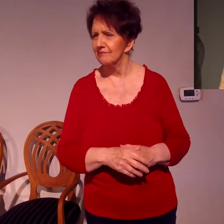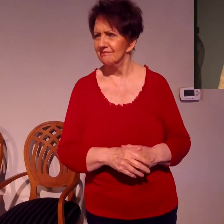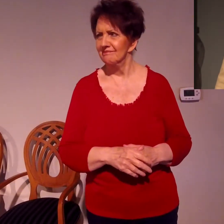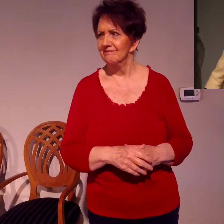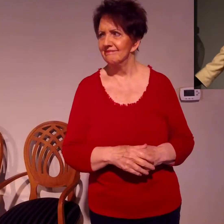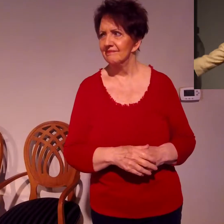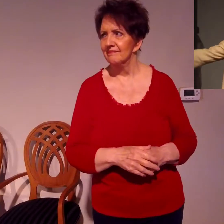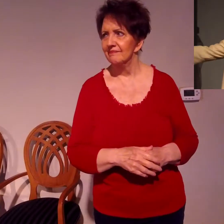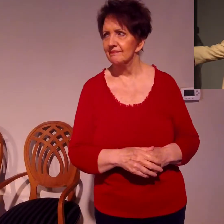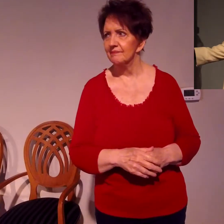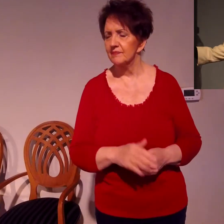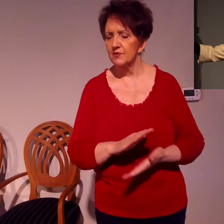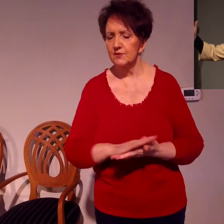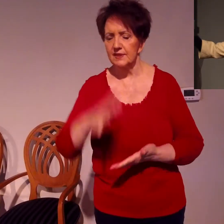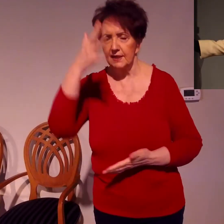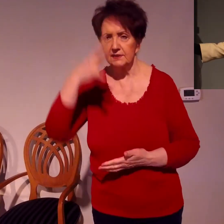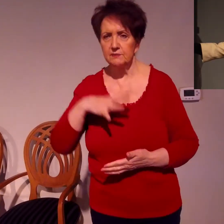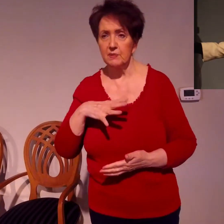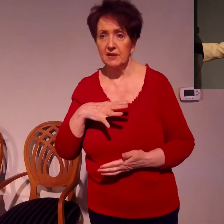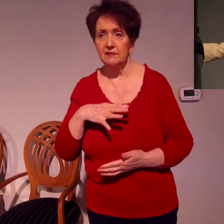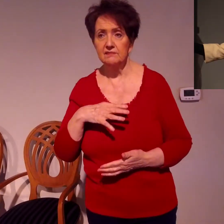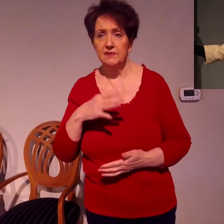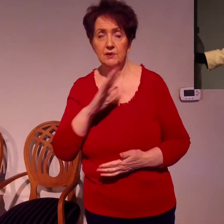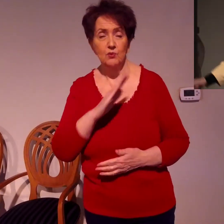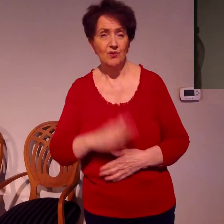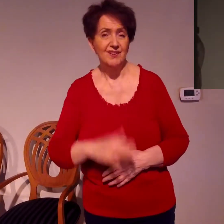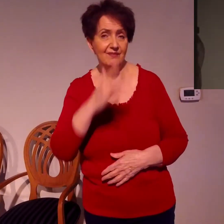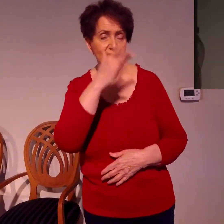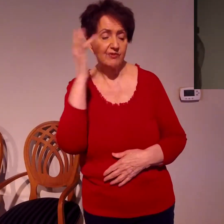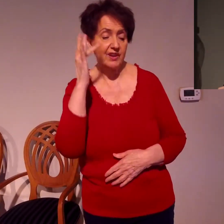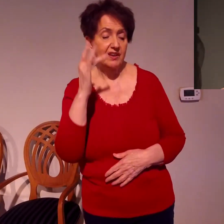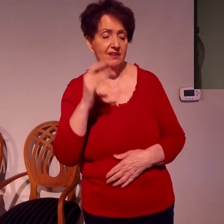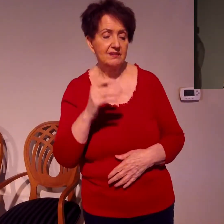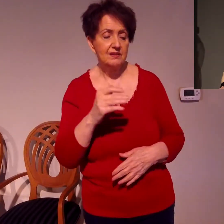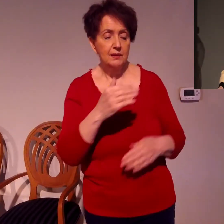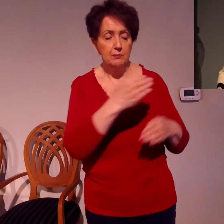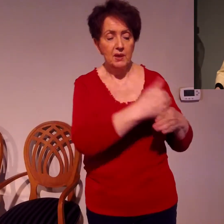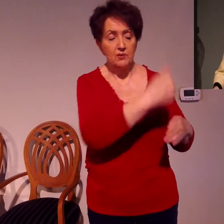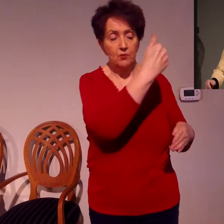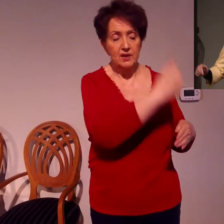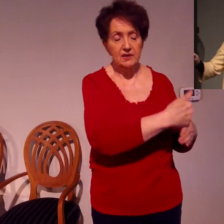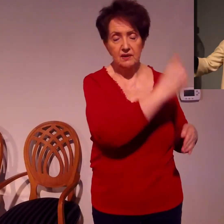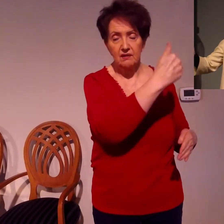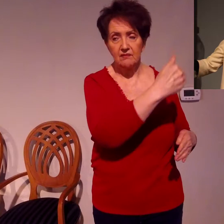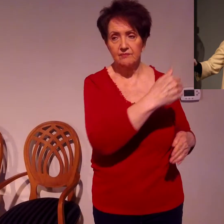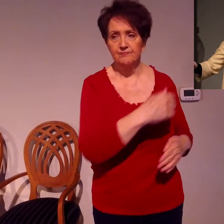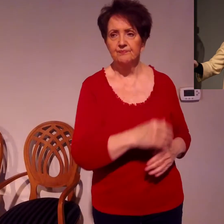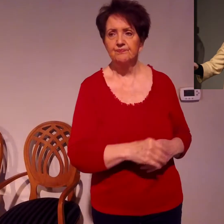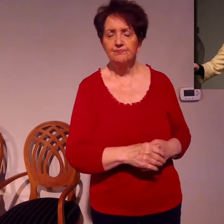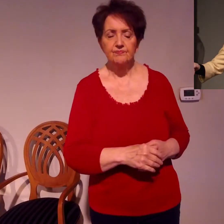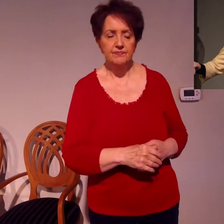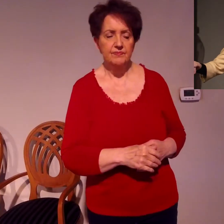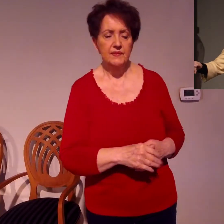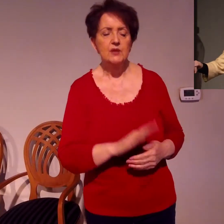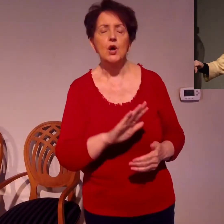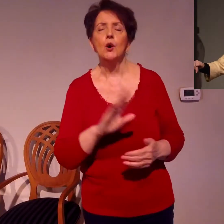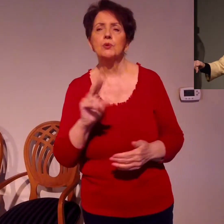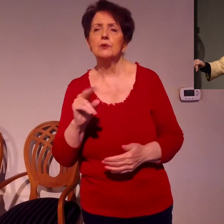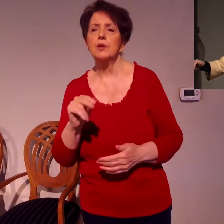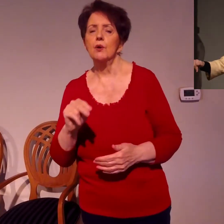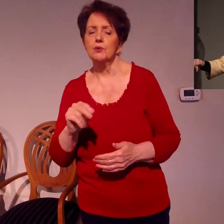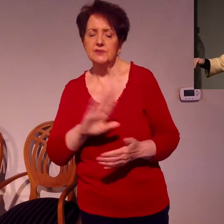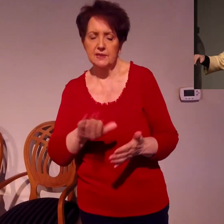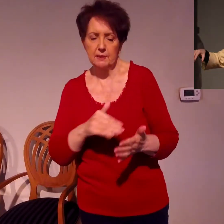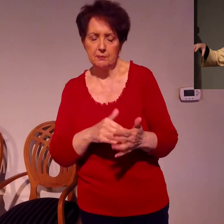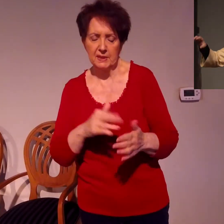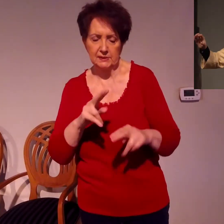There was a nice gentleman, I'll never forget it, on the window, and he had, actually, he was in the middle seat. This is bringing back